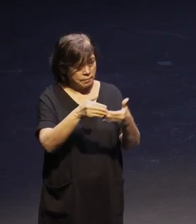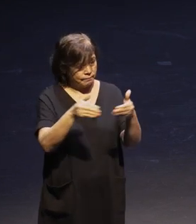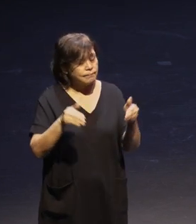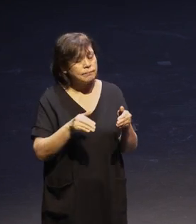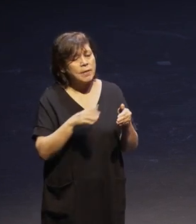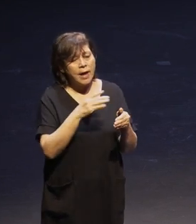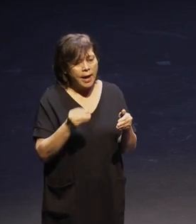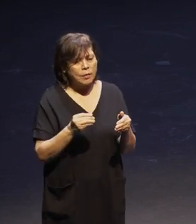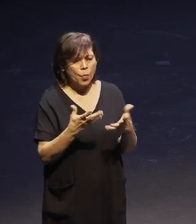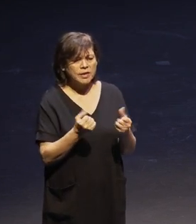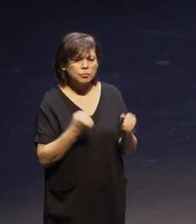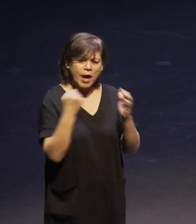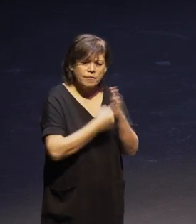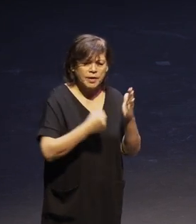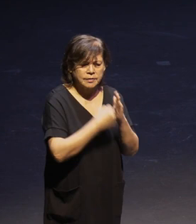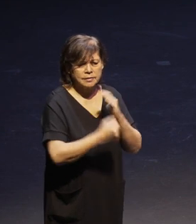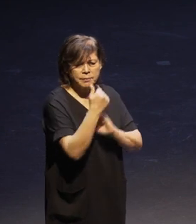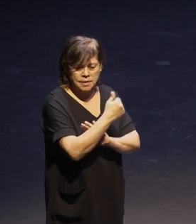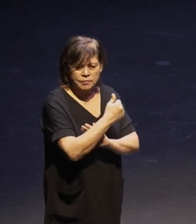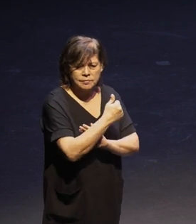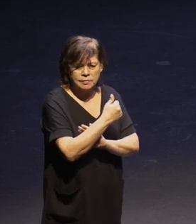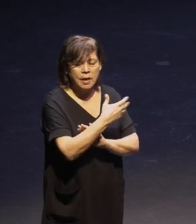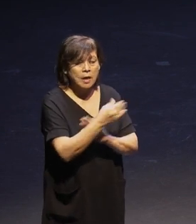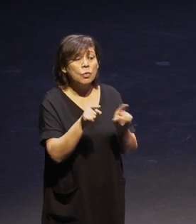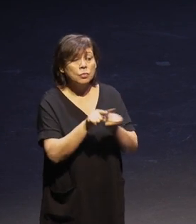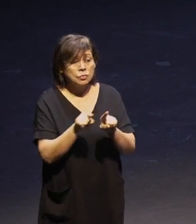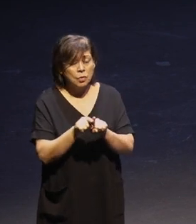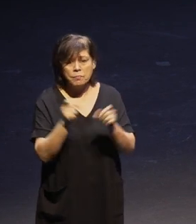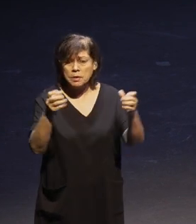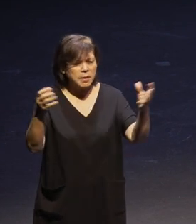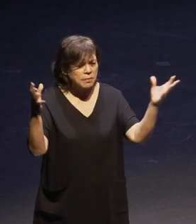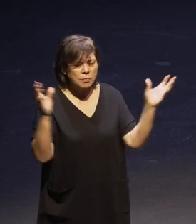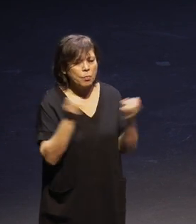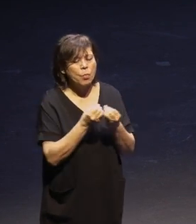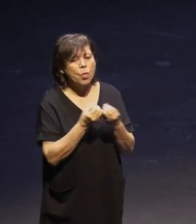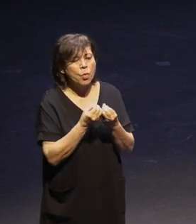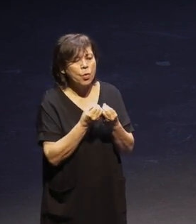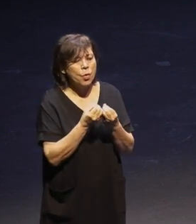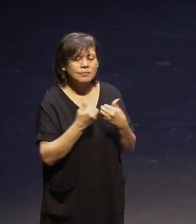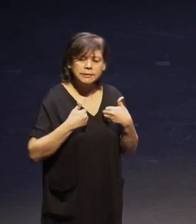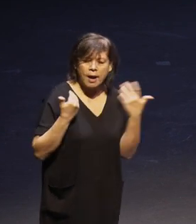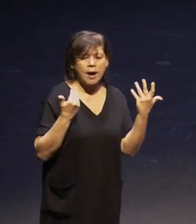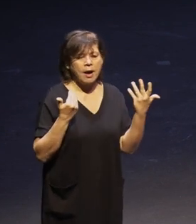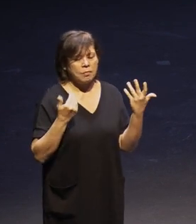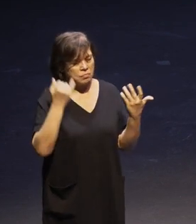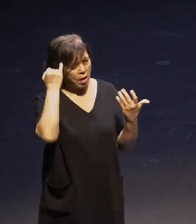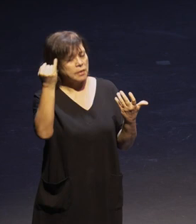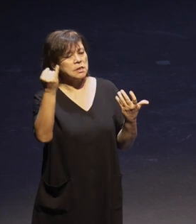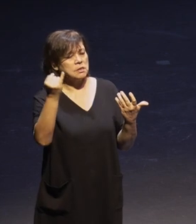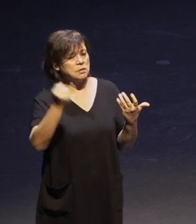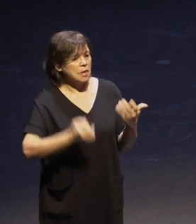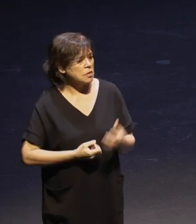themselves, to advocate for themselves. And of course, amongst them, there are many, many others more who are growing, yeah, with